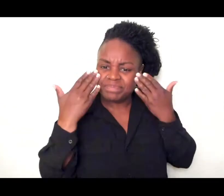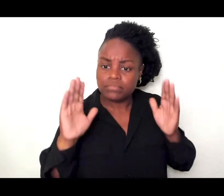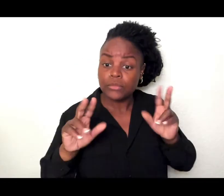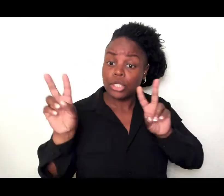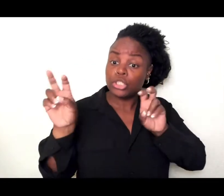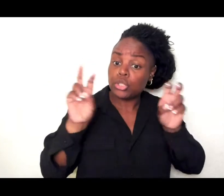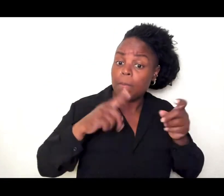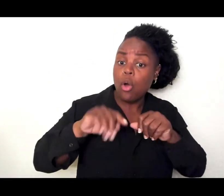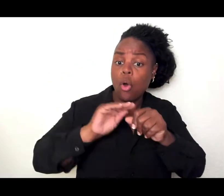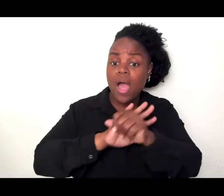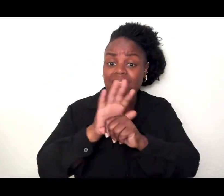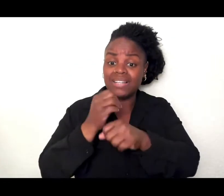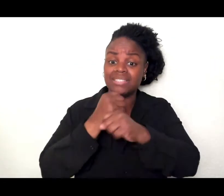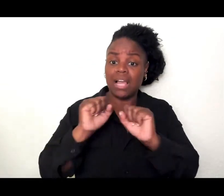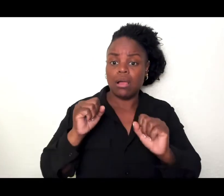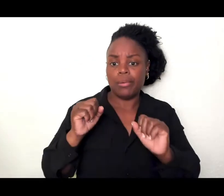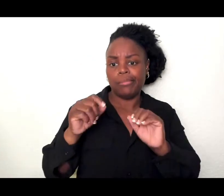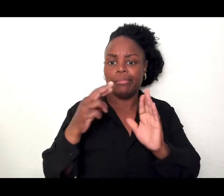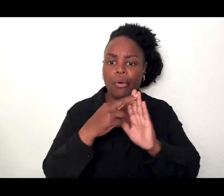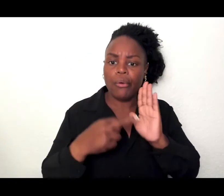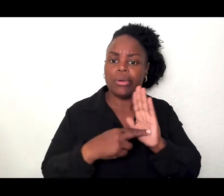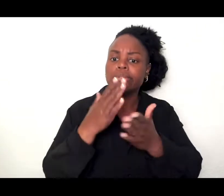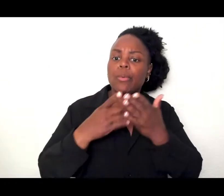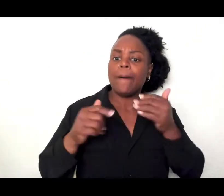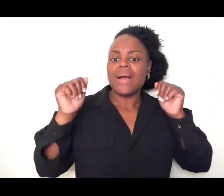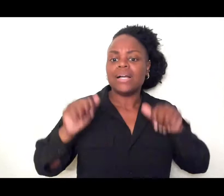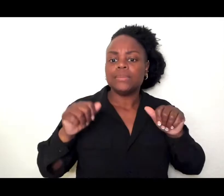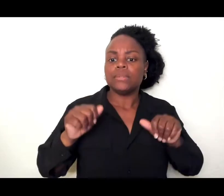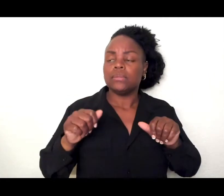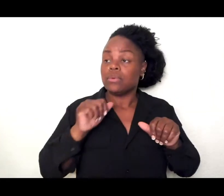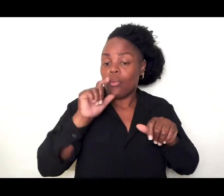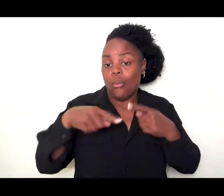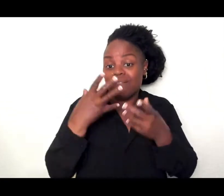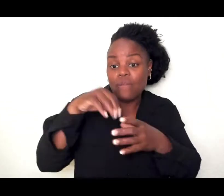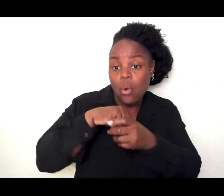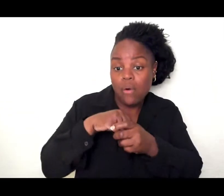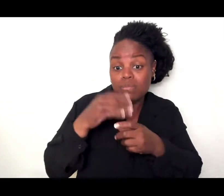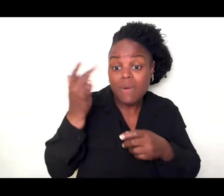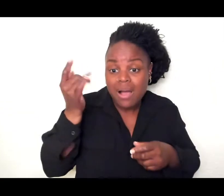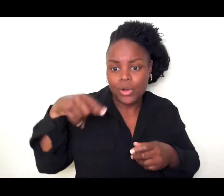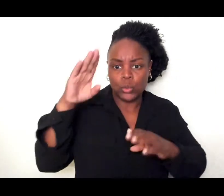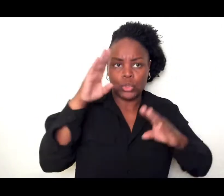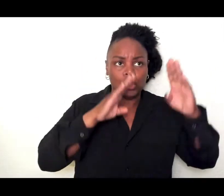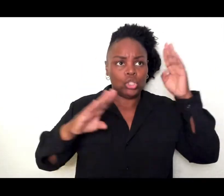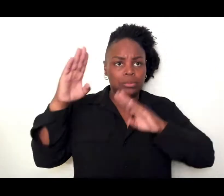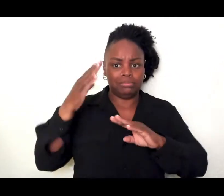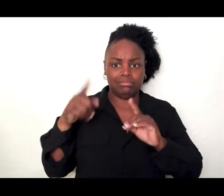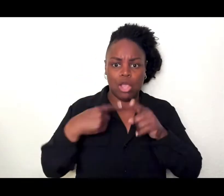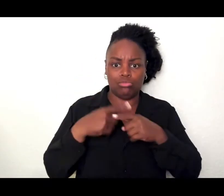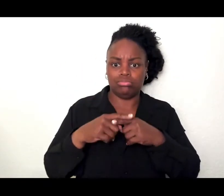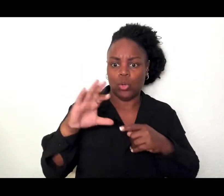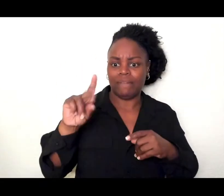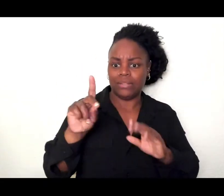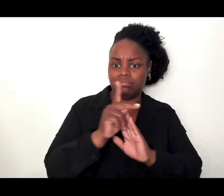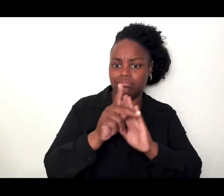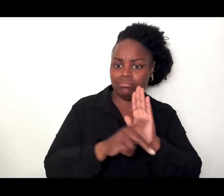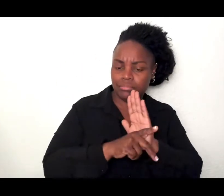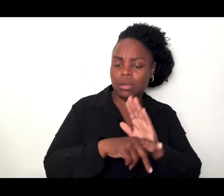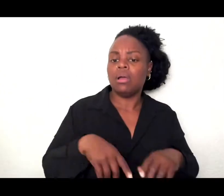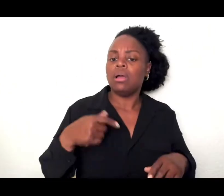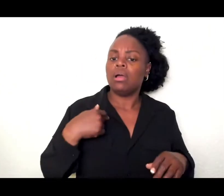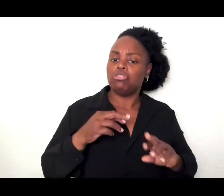something that's happened in the pandemic too, where it's like, you really have to think about everyone's health a lot more when working together. And